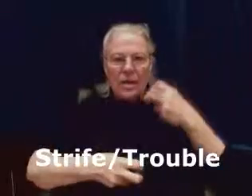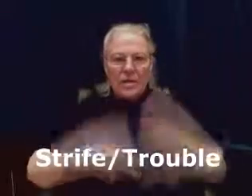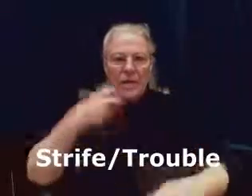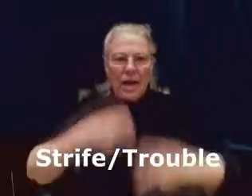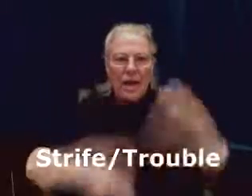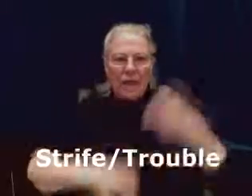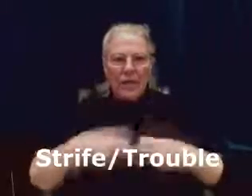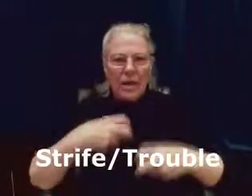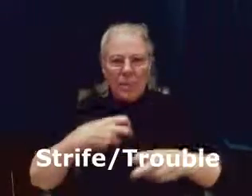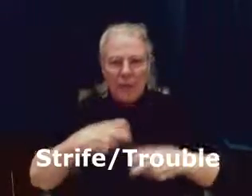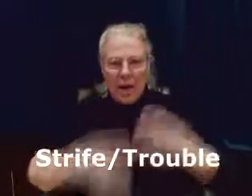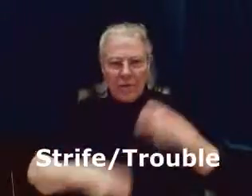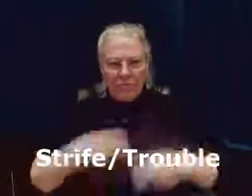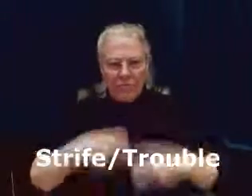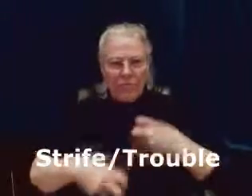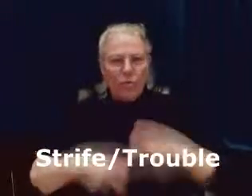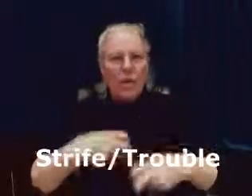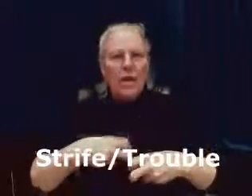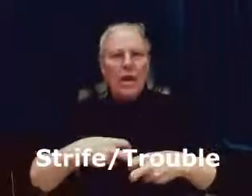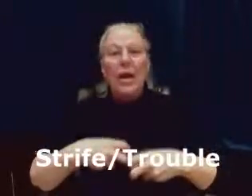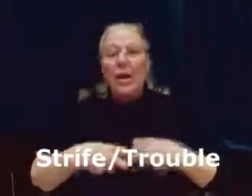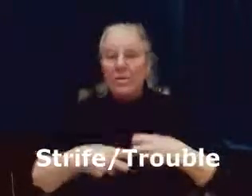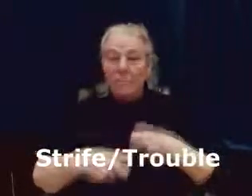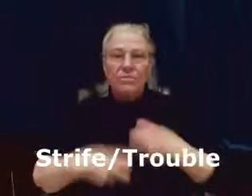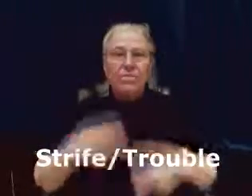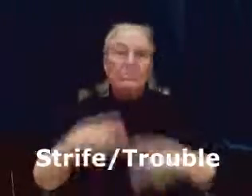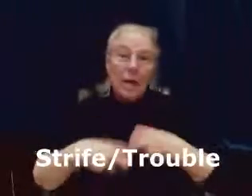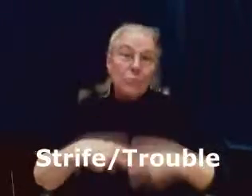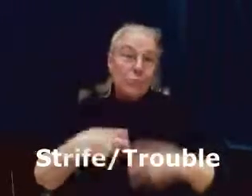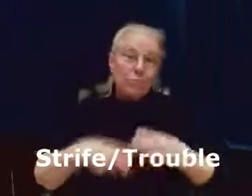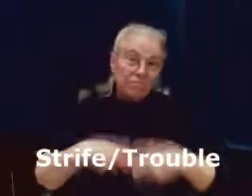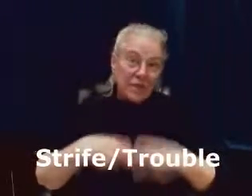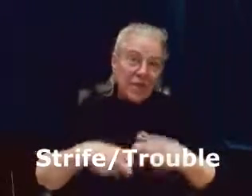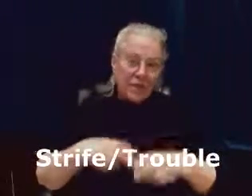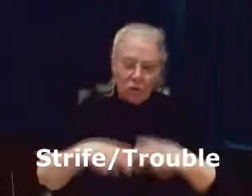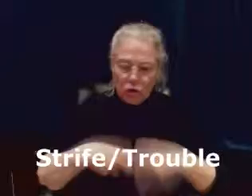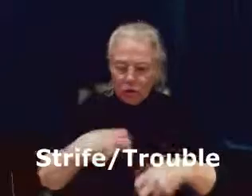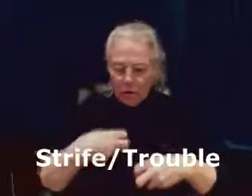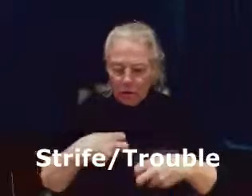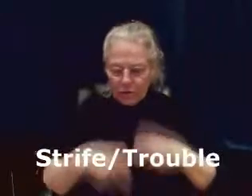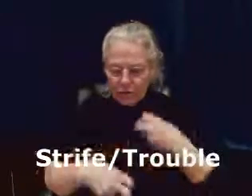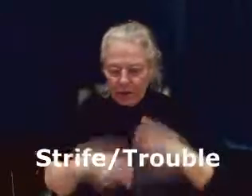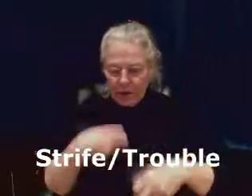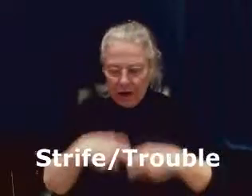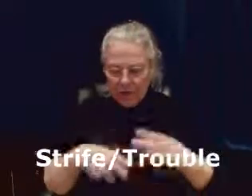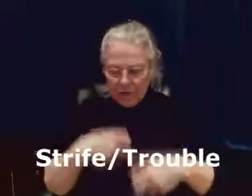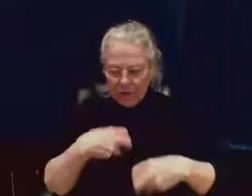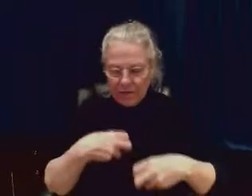hands, and they come back and forth, and sometimes you kind of hurt your knuckles, but be careful with it.